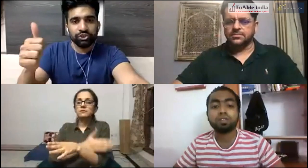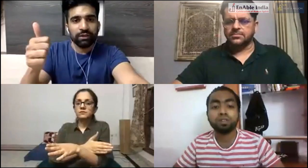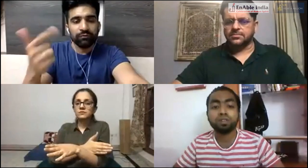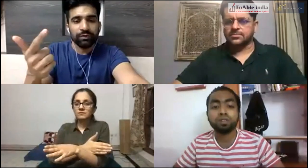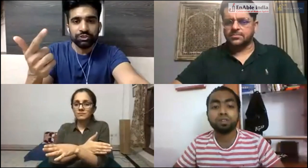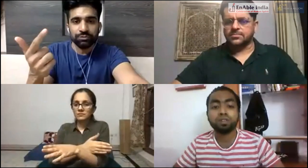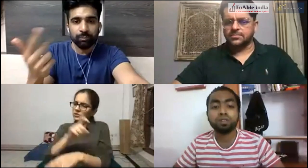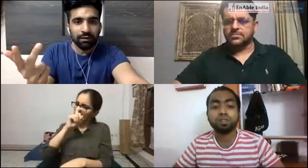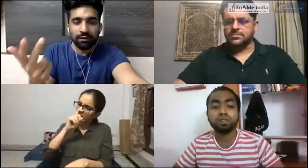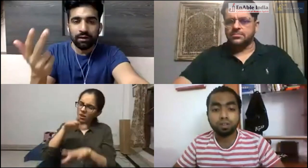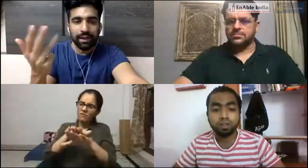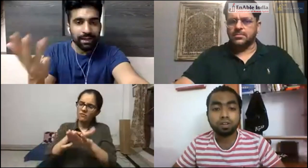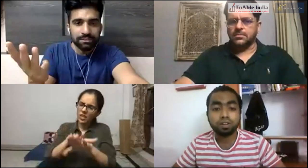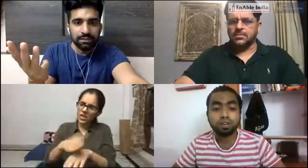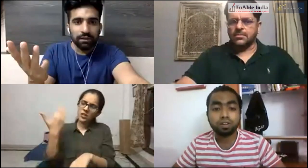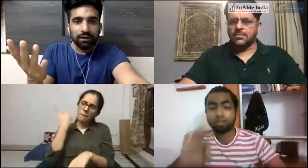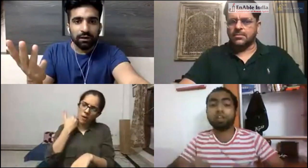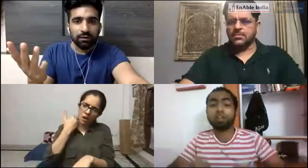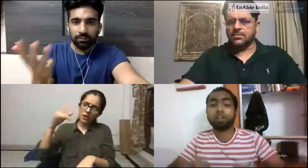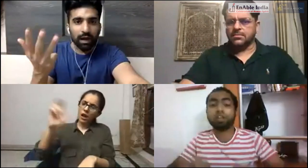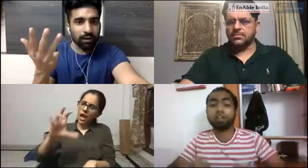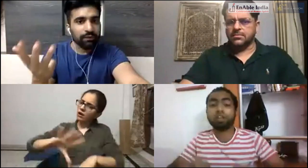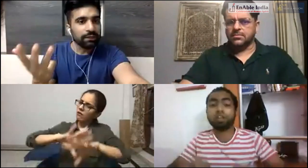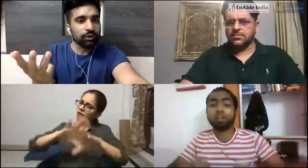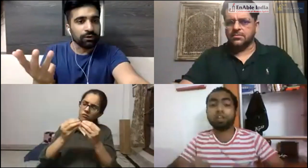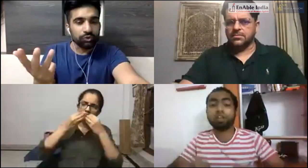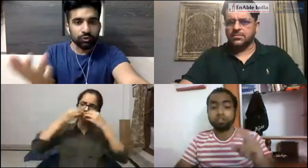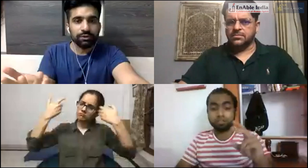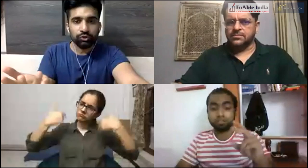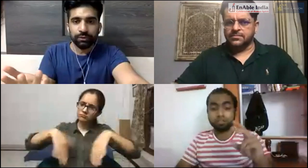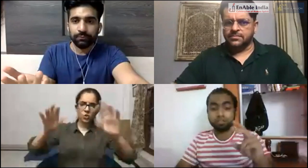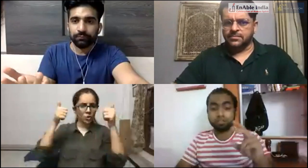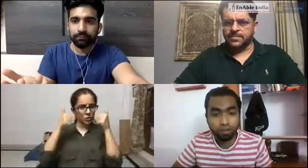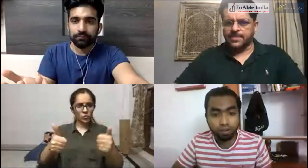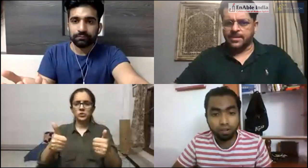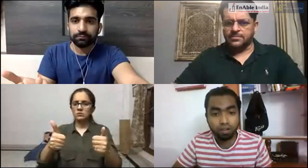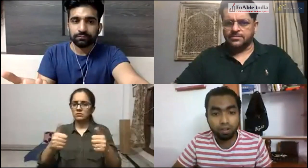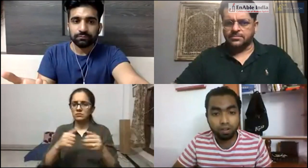So chicken, fish, mutton, eggs are really good. You should consume it.